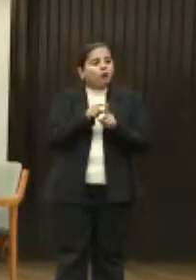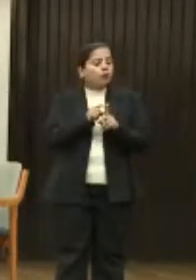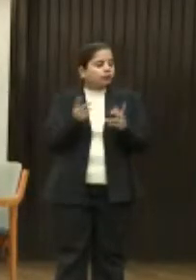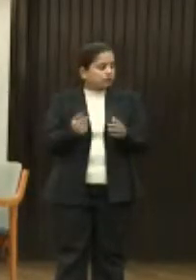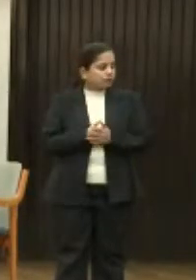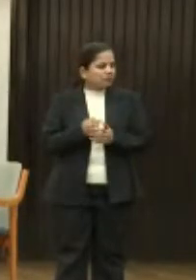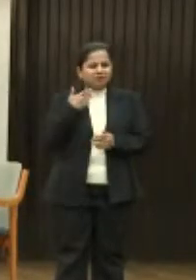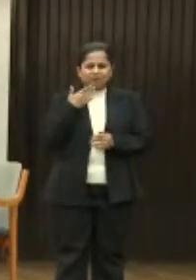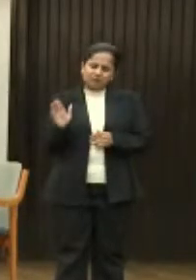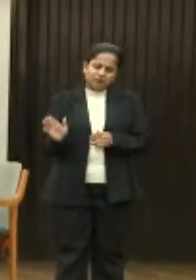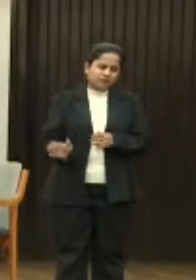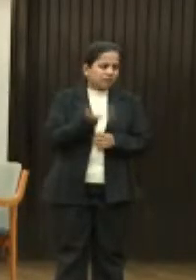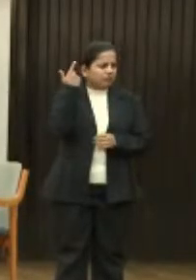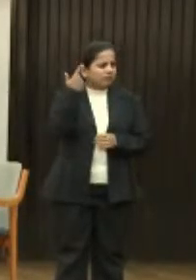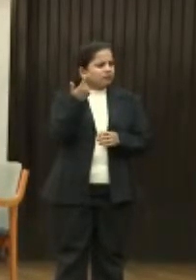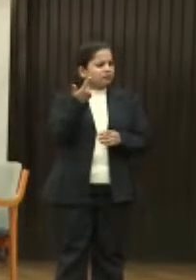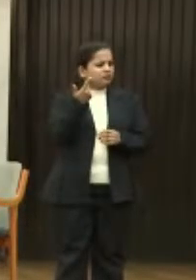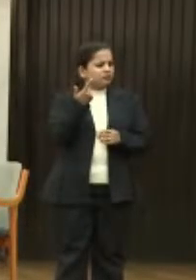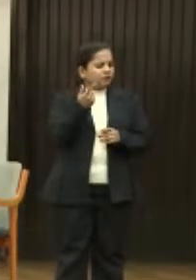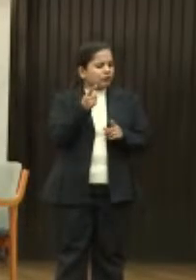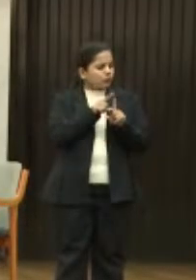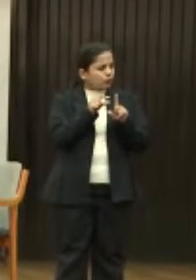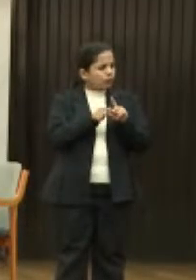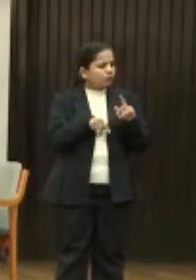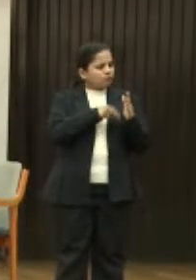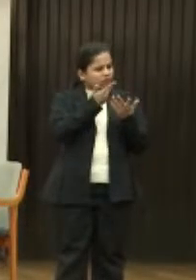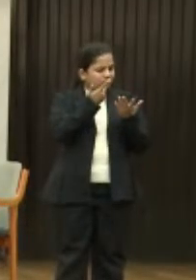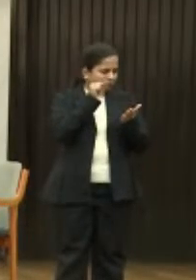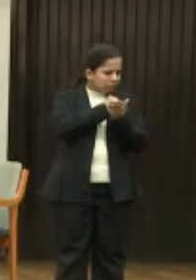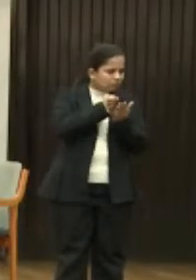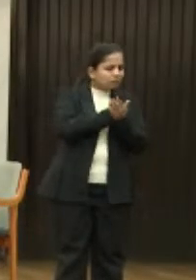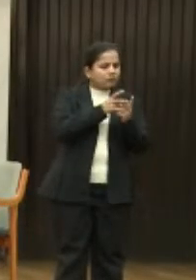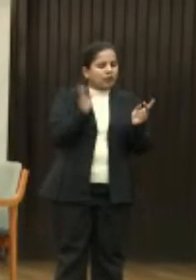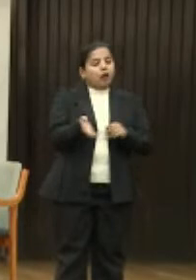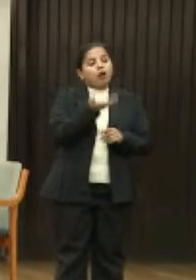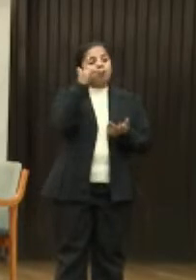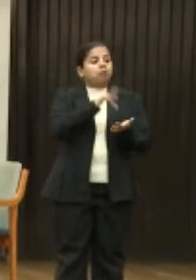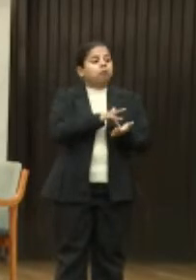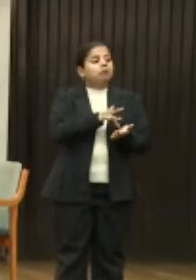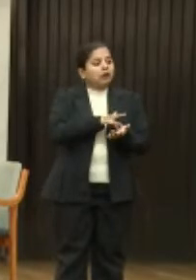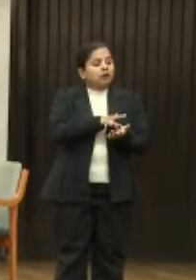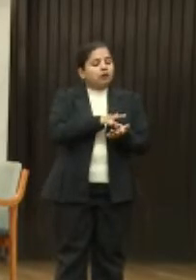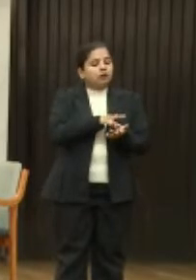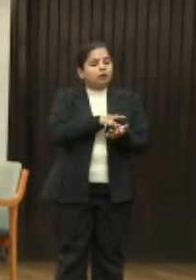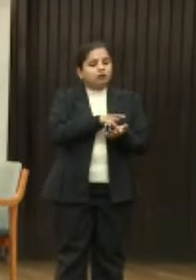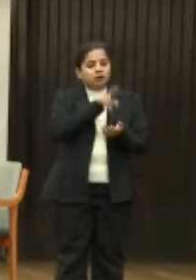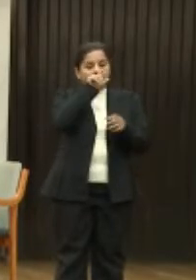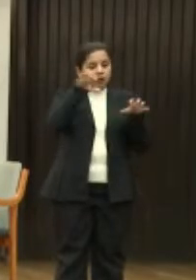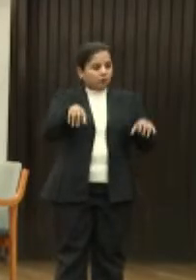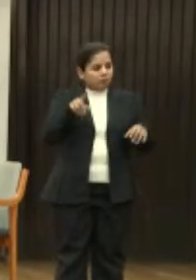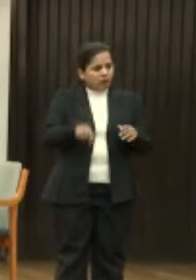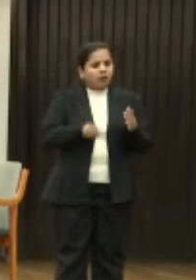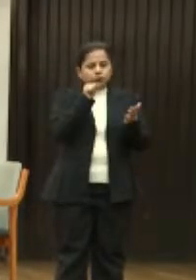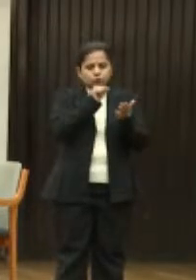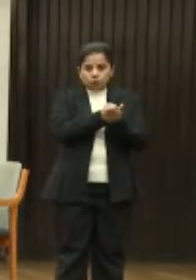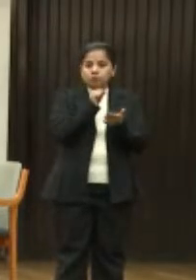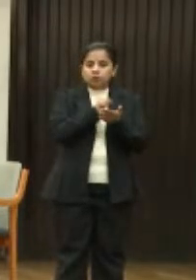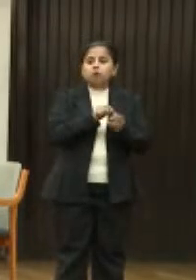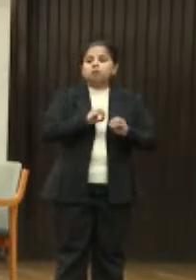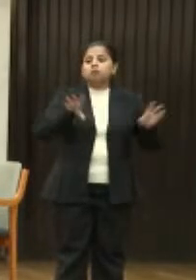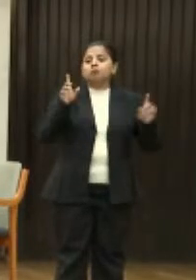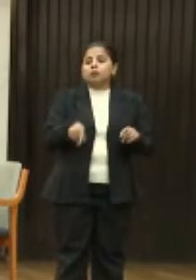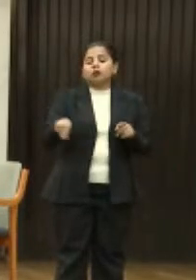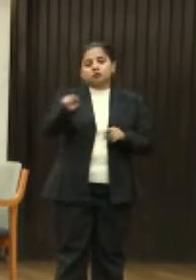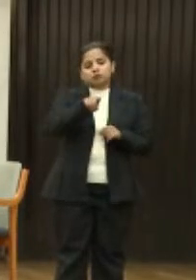He said, let's go to the printing press in Jaipur. They must have printed these statutes, so the printing press must